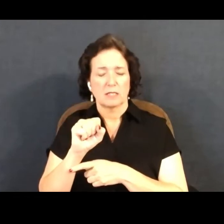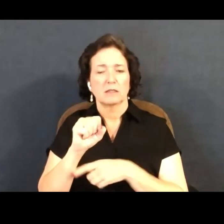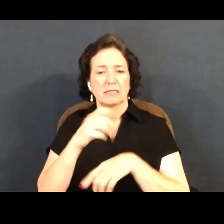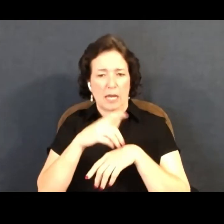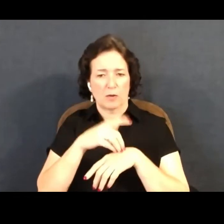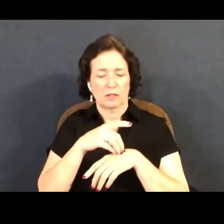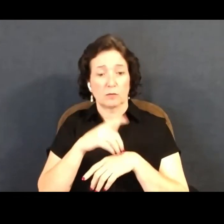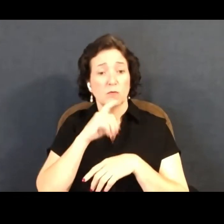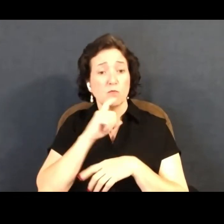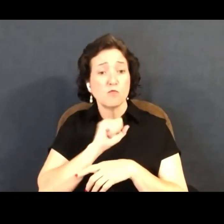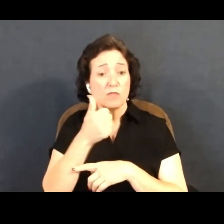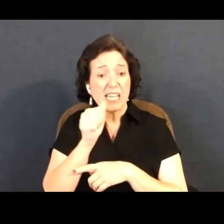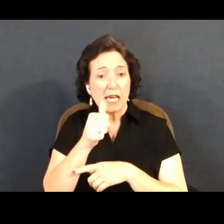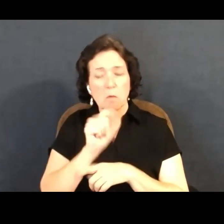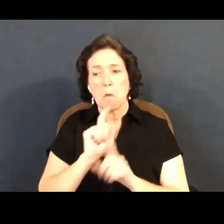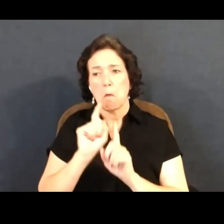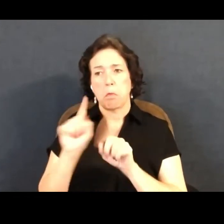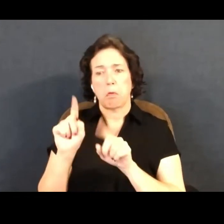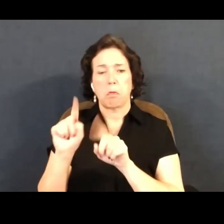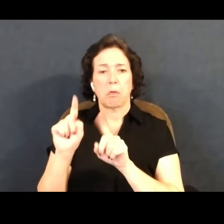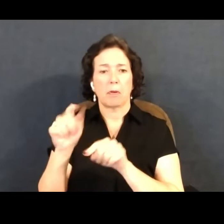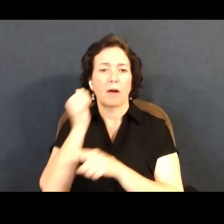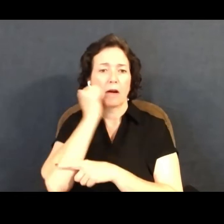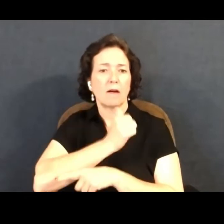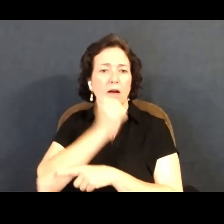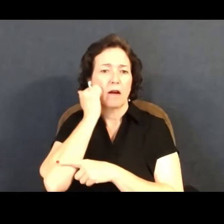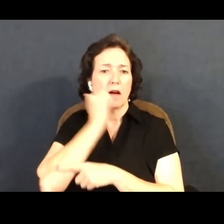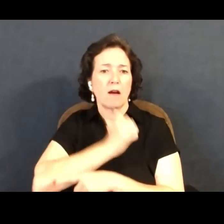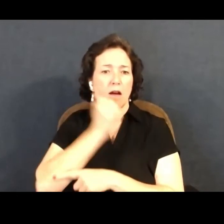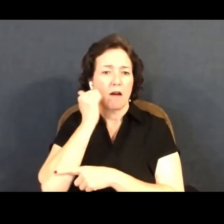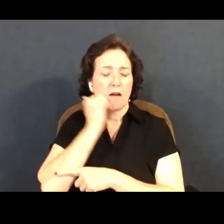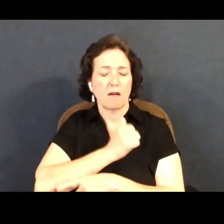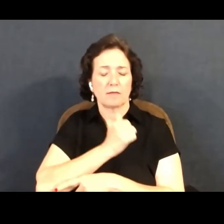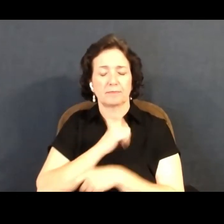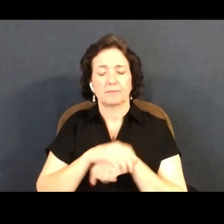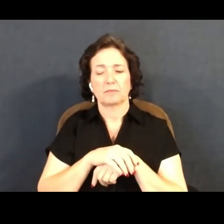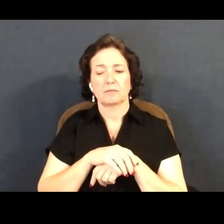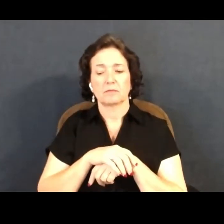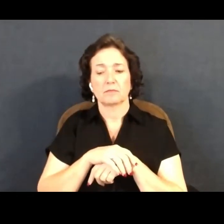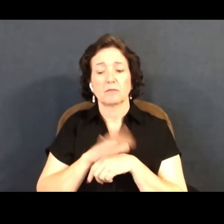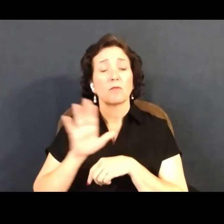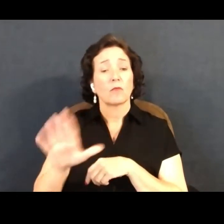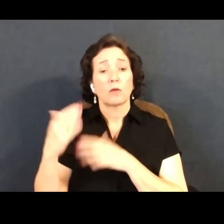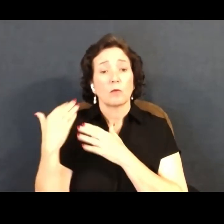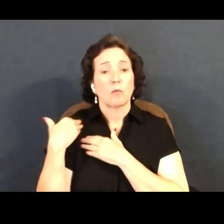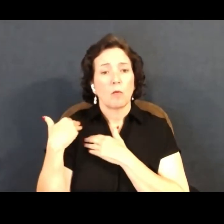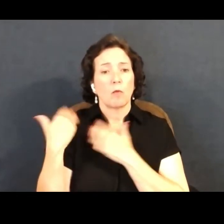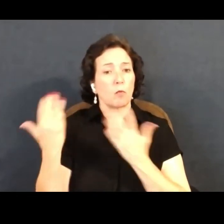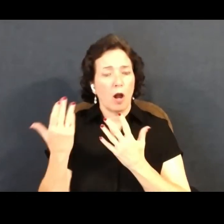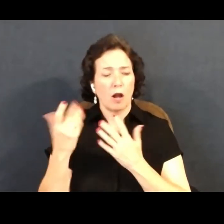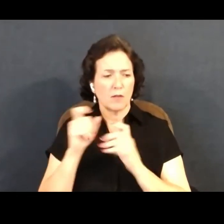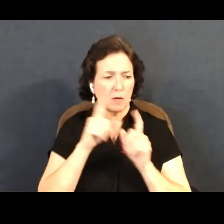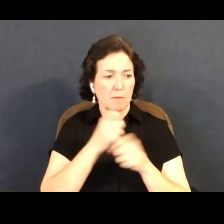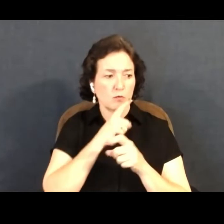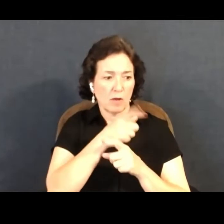old. Every day, his job was to make sure that each craftsman had enough precious